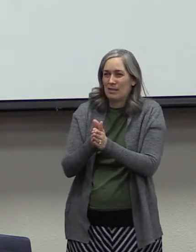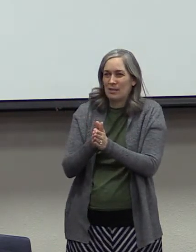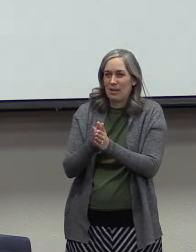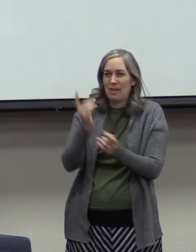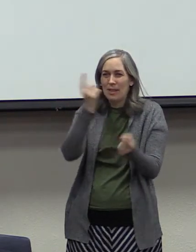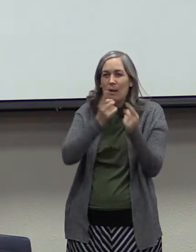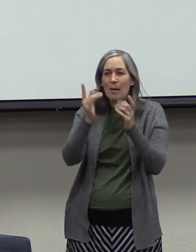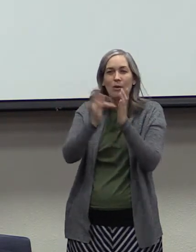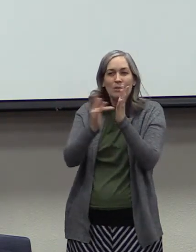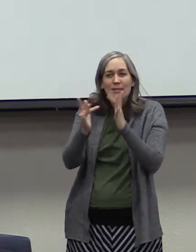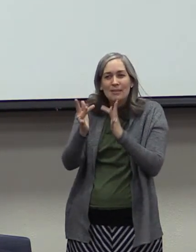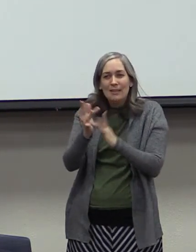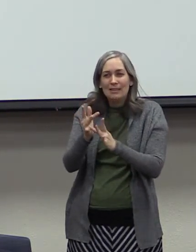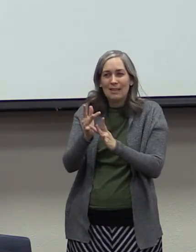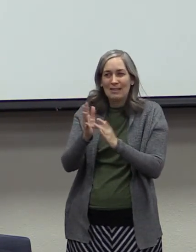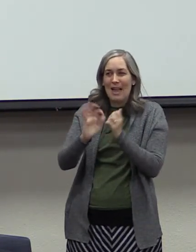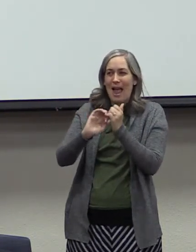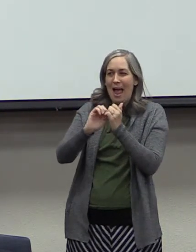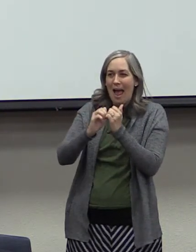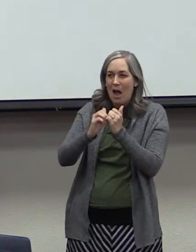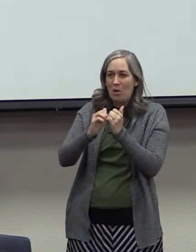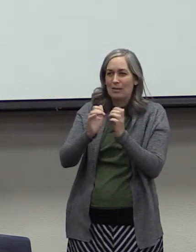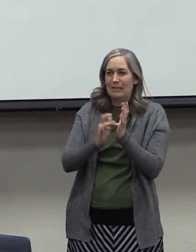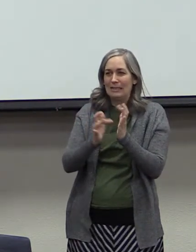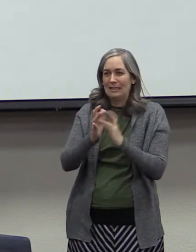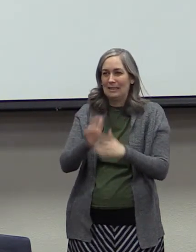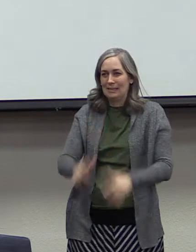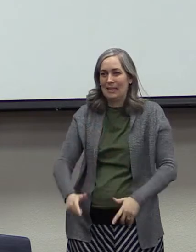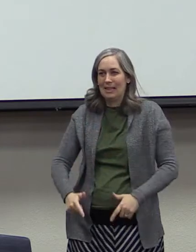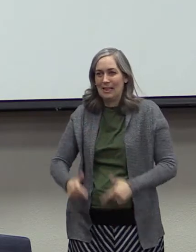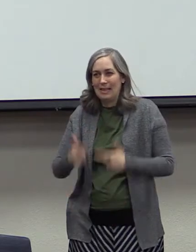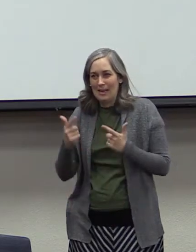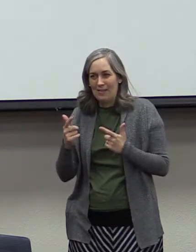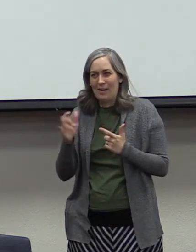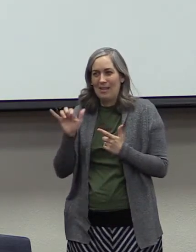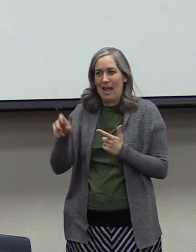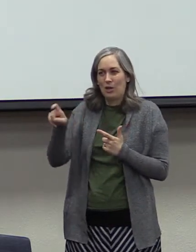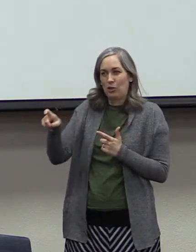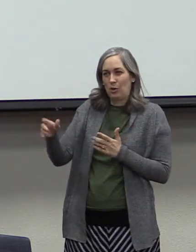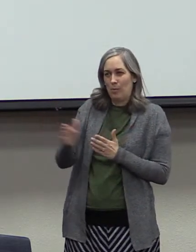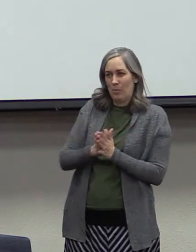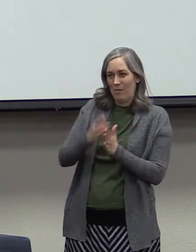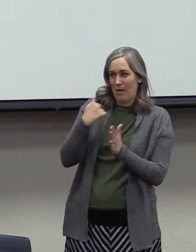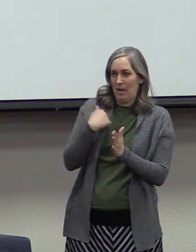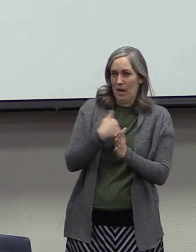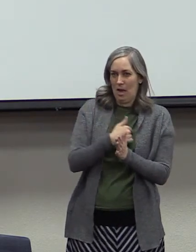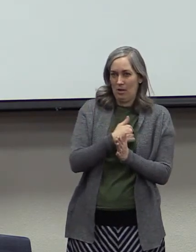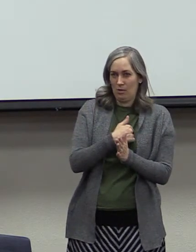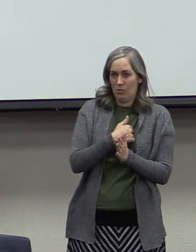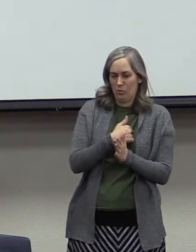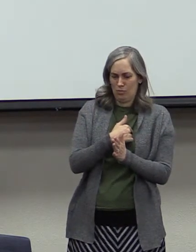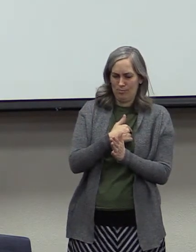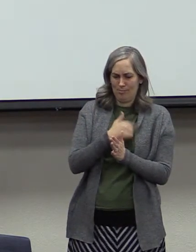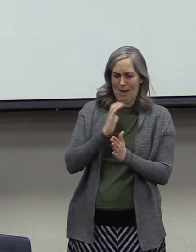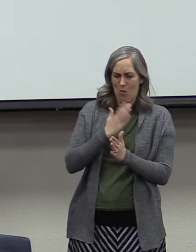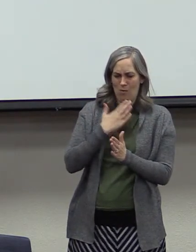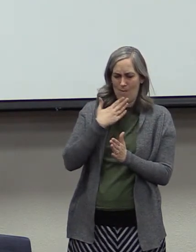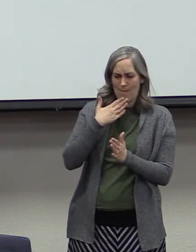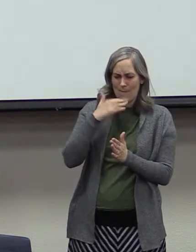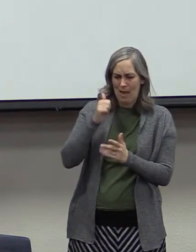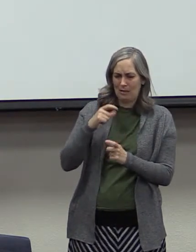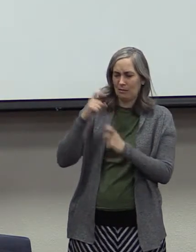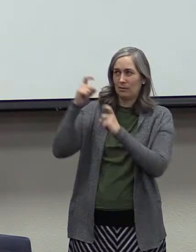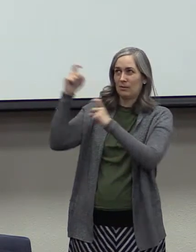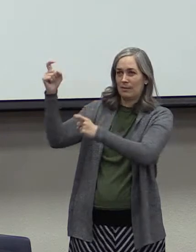about Him and how He lived life should motivate us to give Him our best.